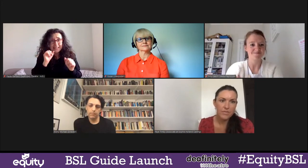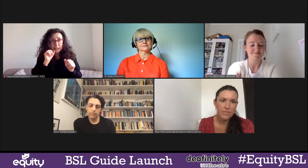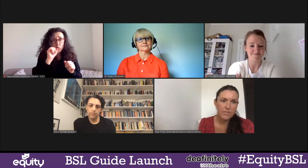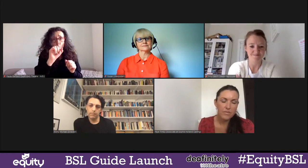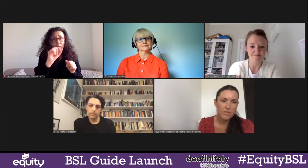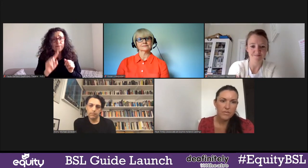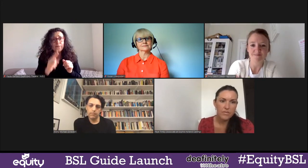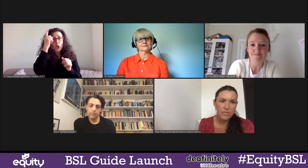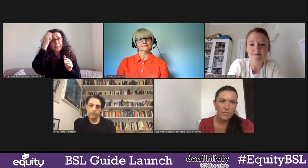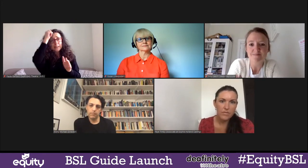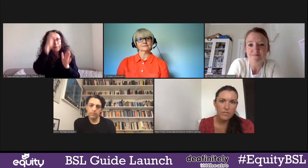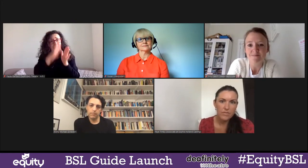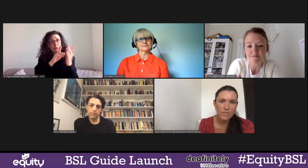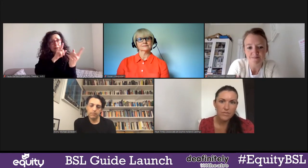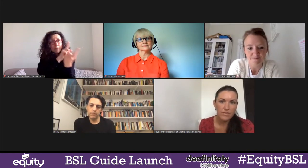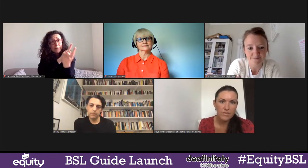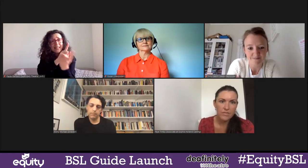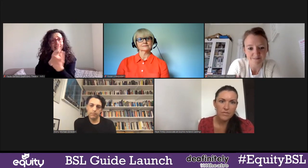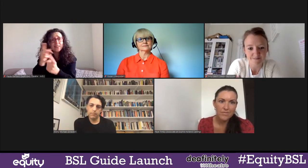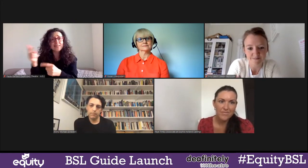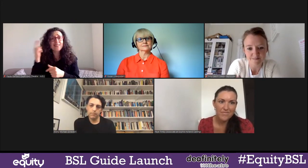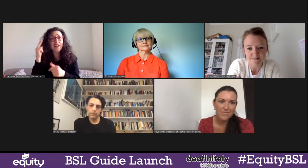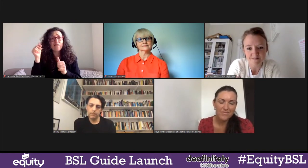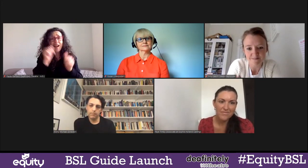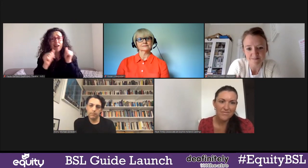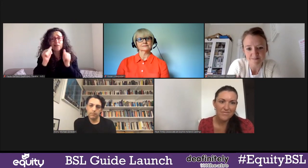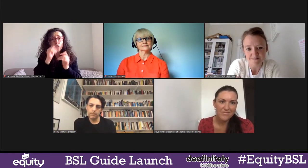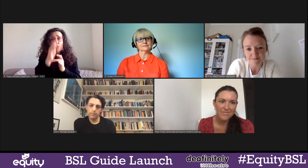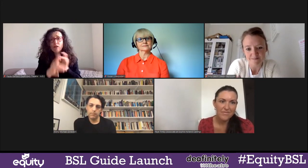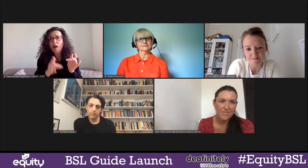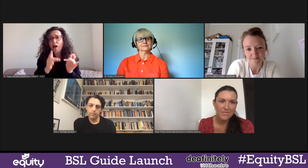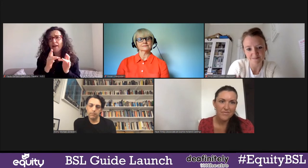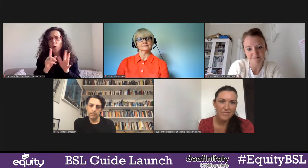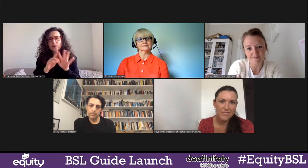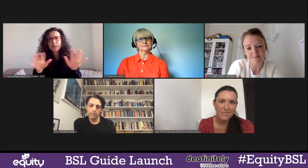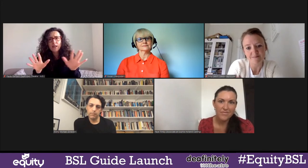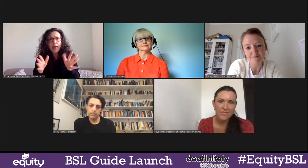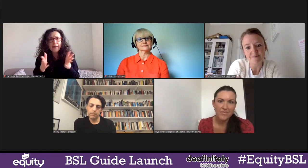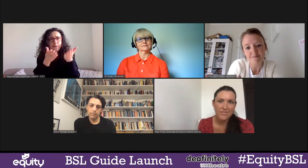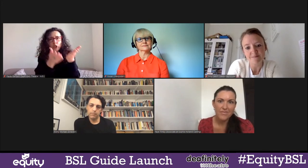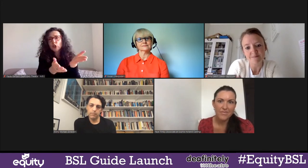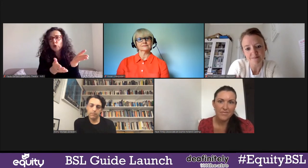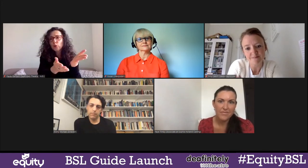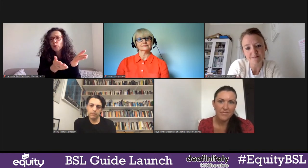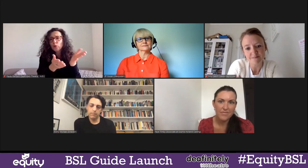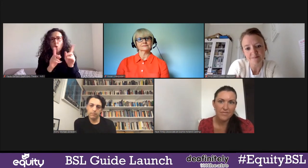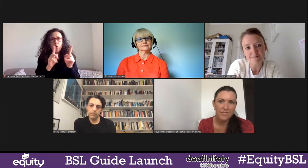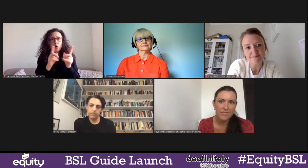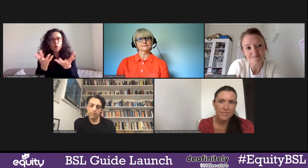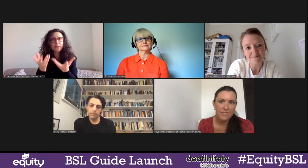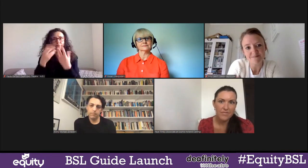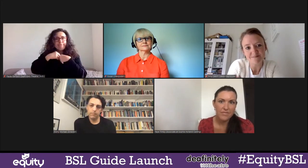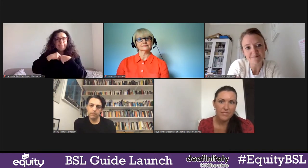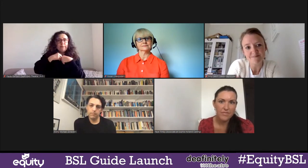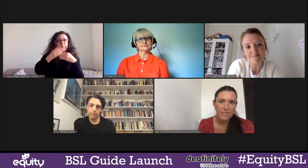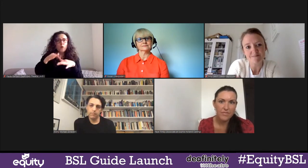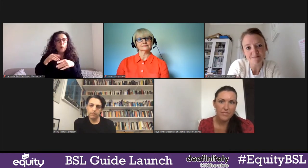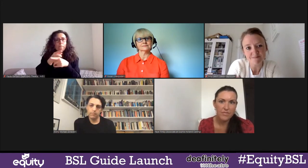can I ask, was that your first experience of meeting deaf actors, obviously online, as a casting director?